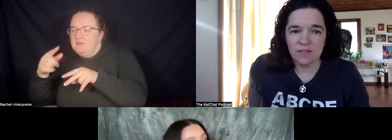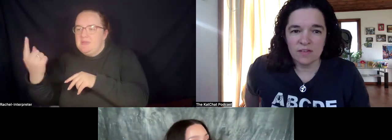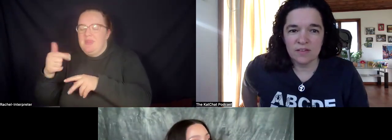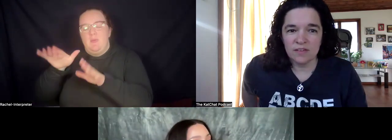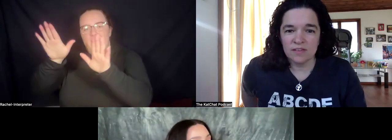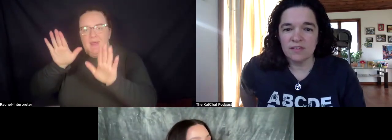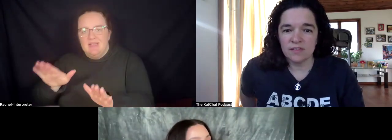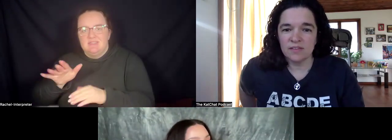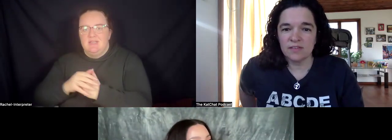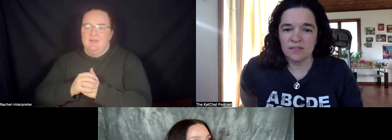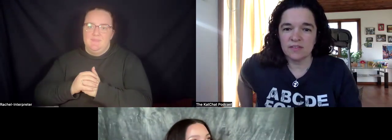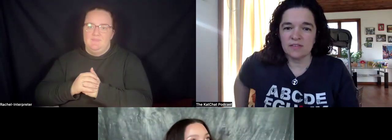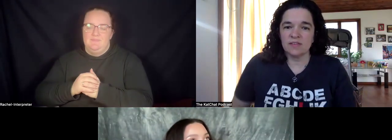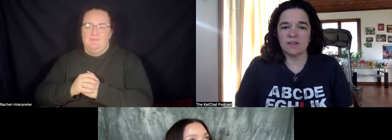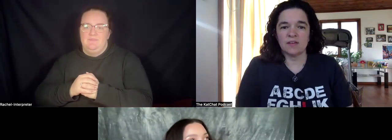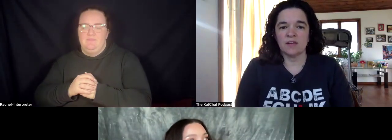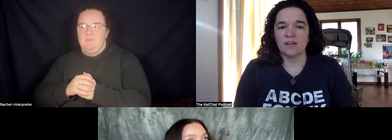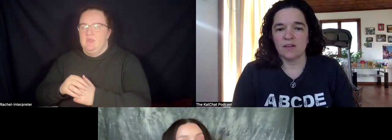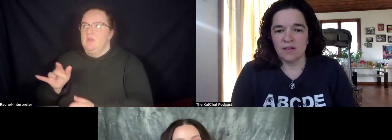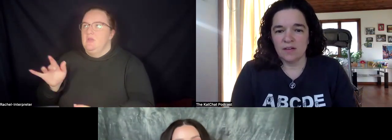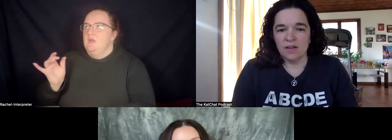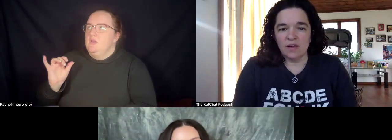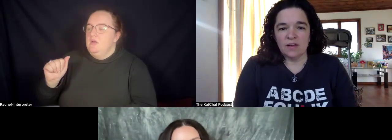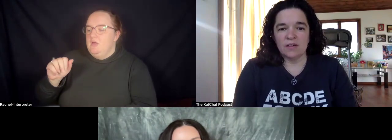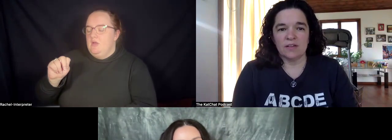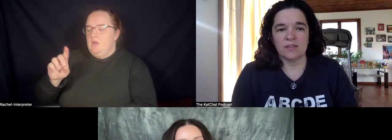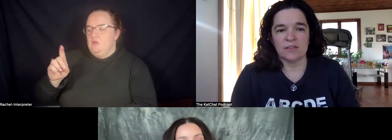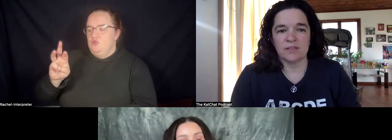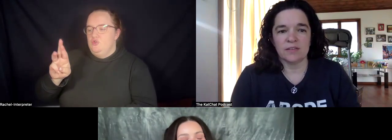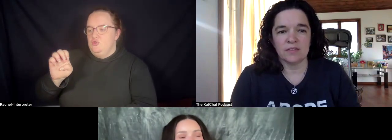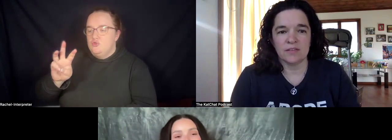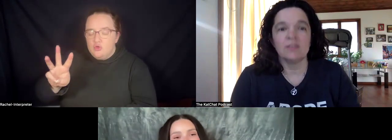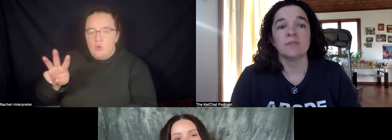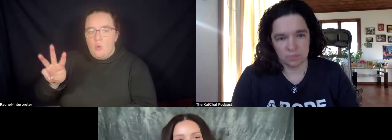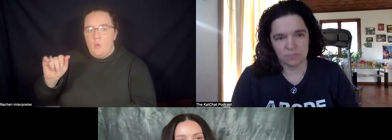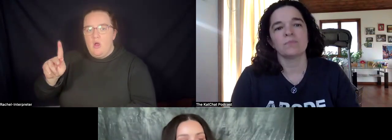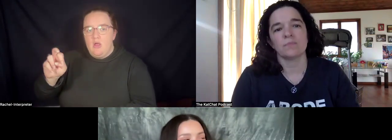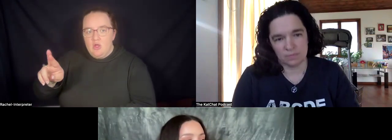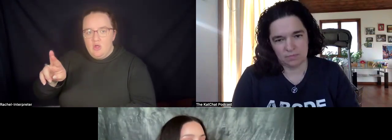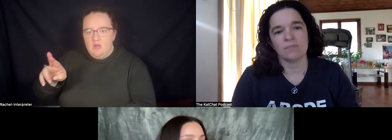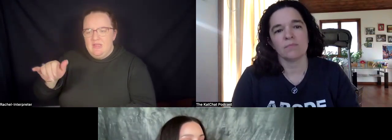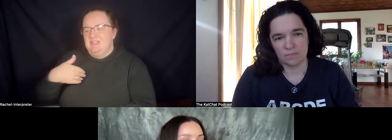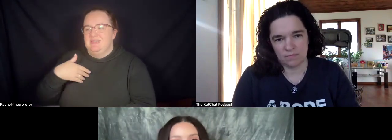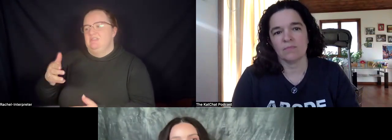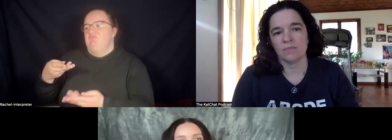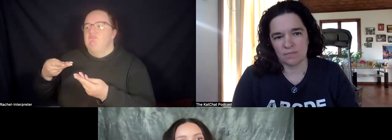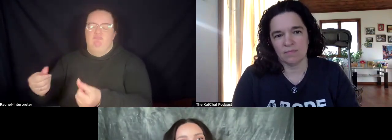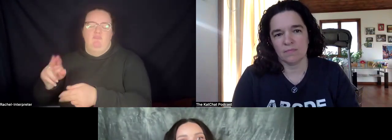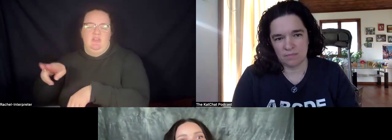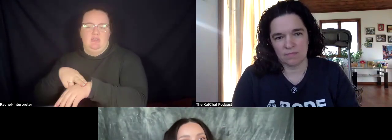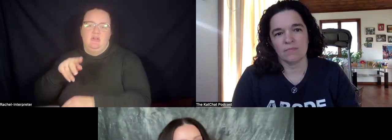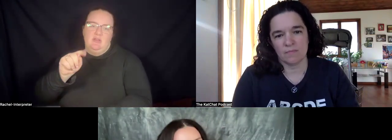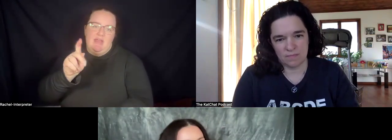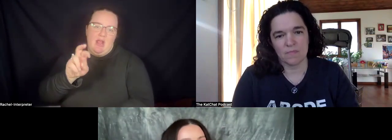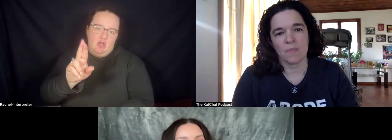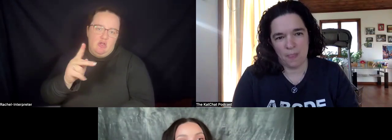great. Um, Love Andrew Walker. I think he's got just such a suave nature to him. Tyler Hines, but